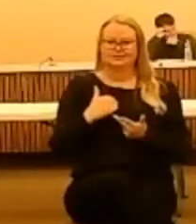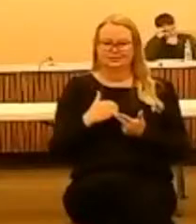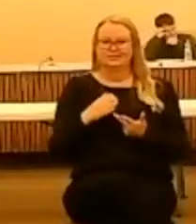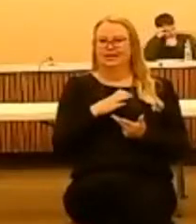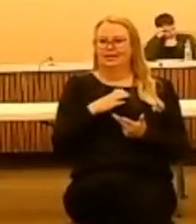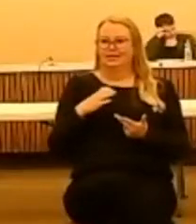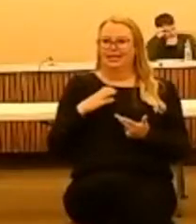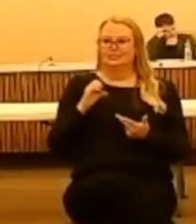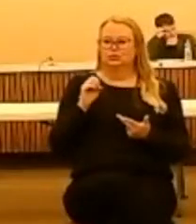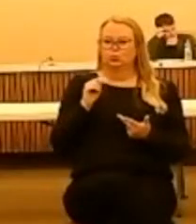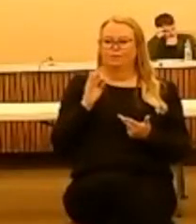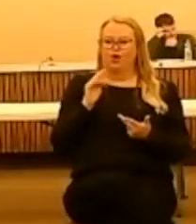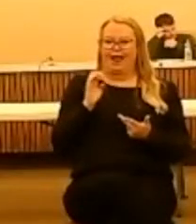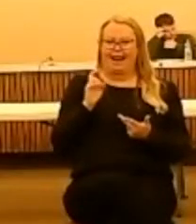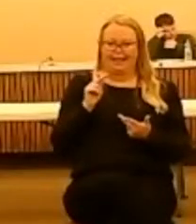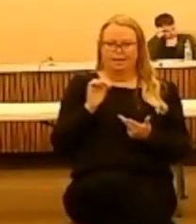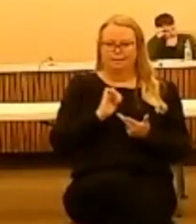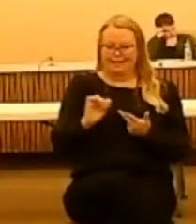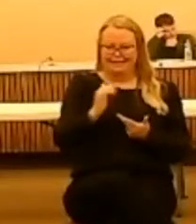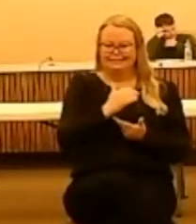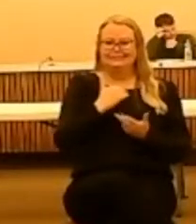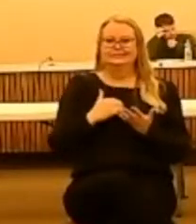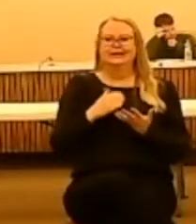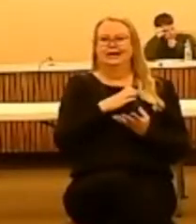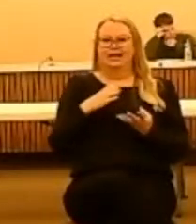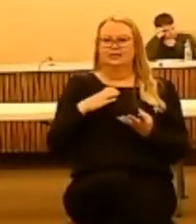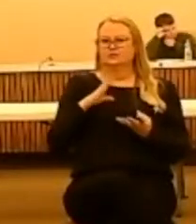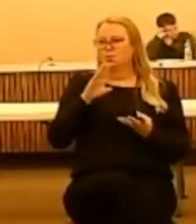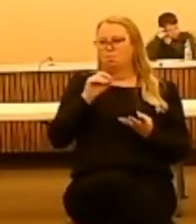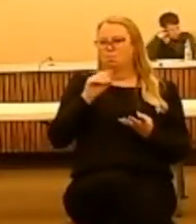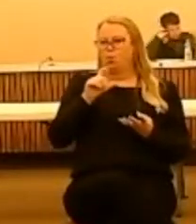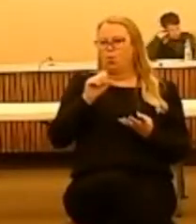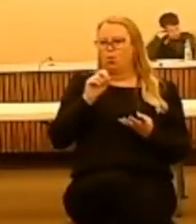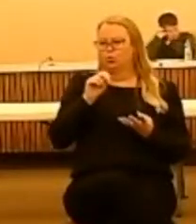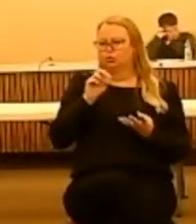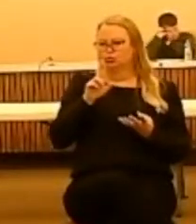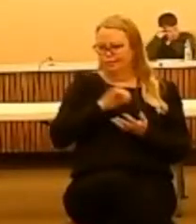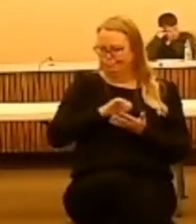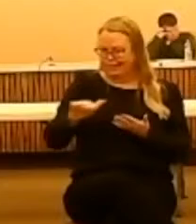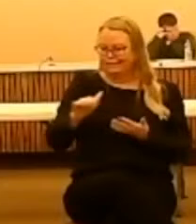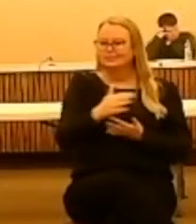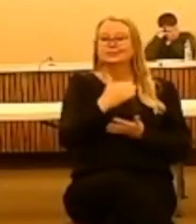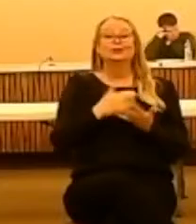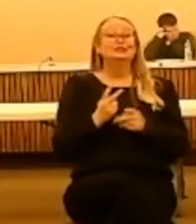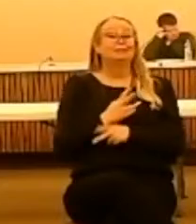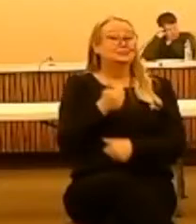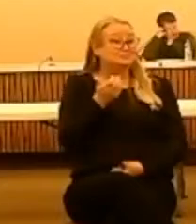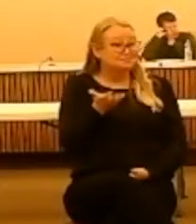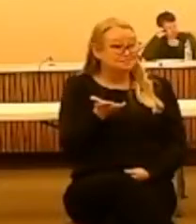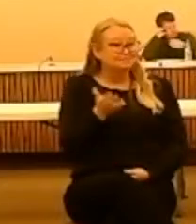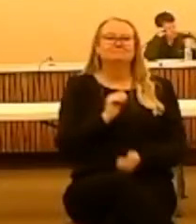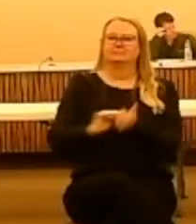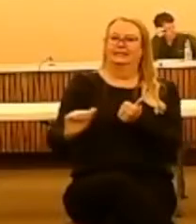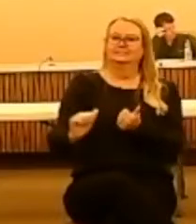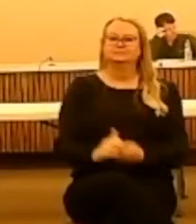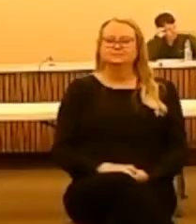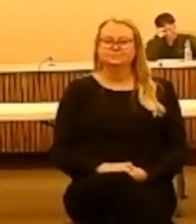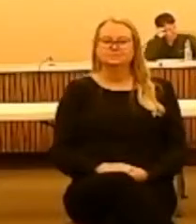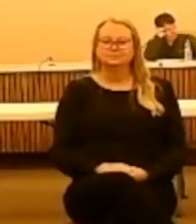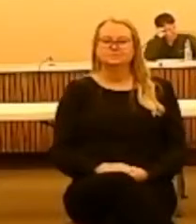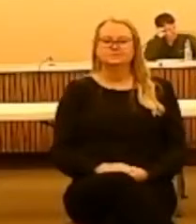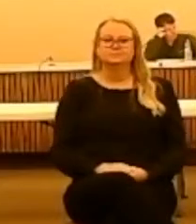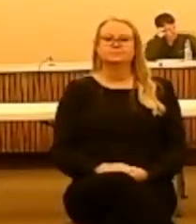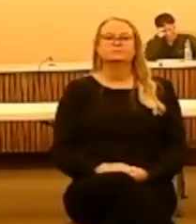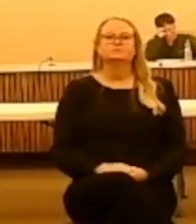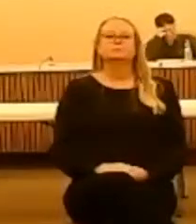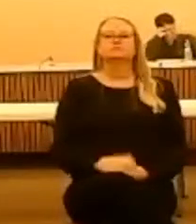Councilmember Safranek, Aye. Councilmember Bolzner, Aye. Supervisor Schultz. Aye. Mr.